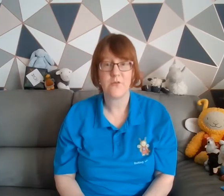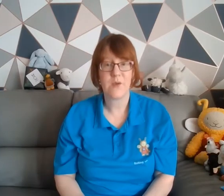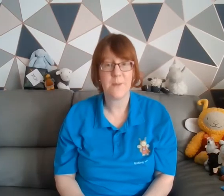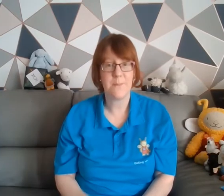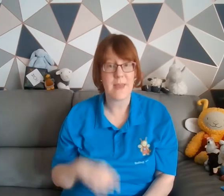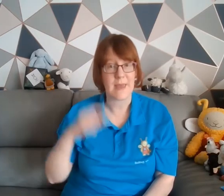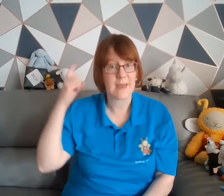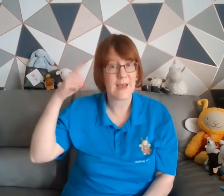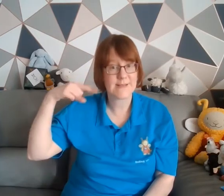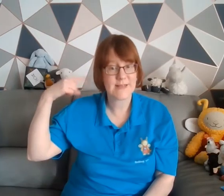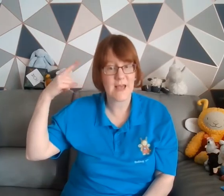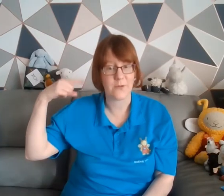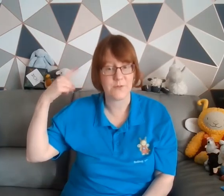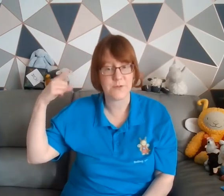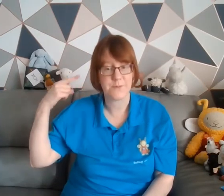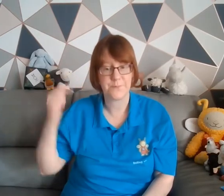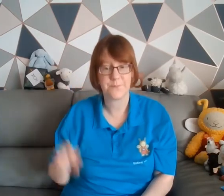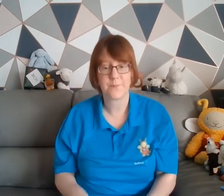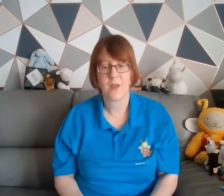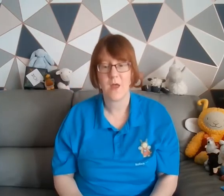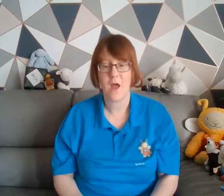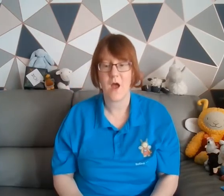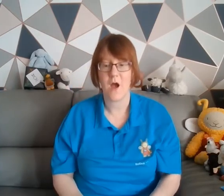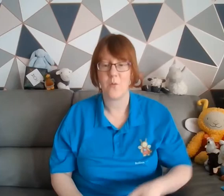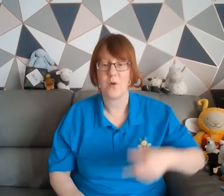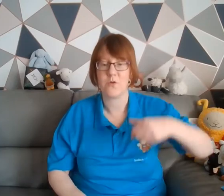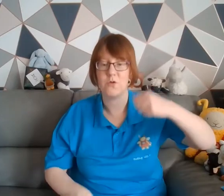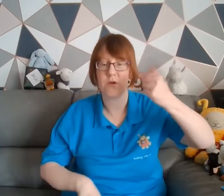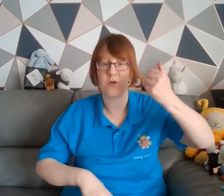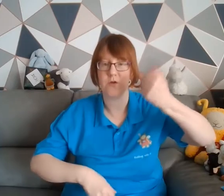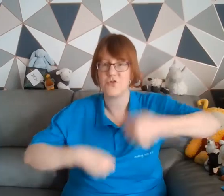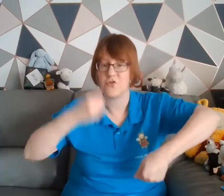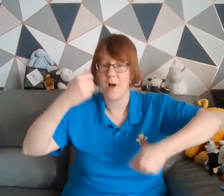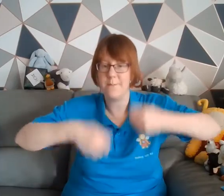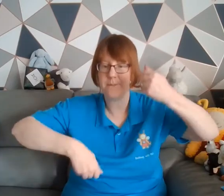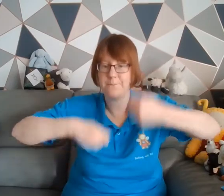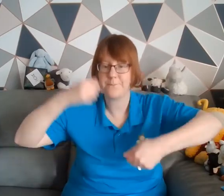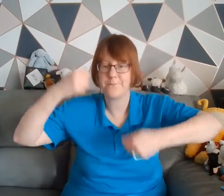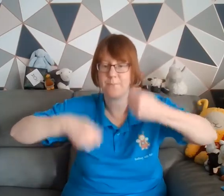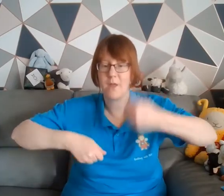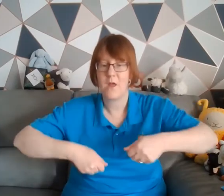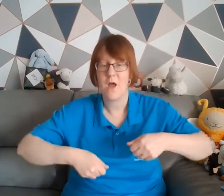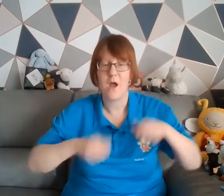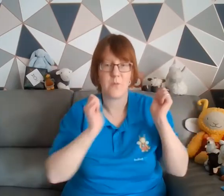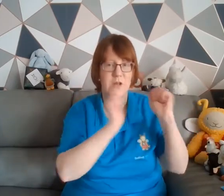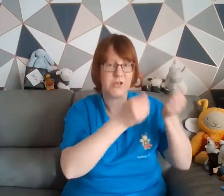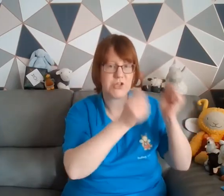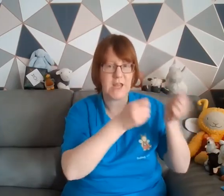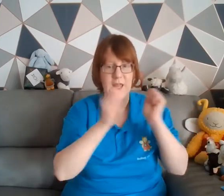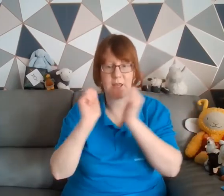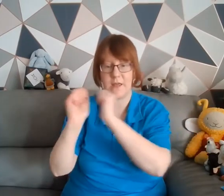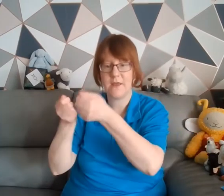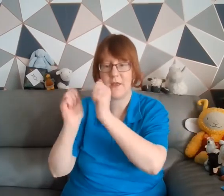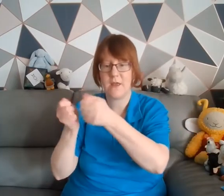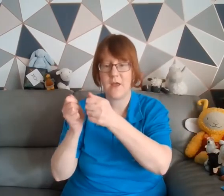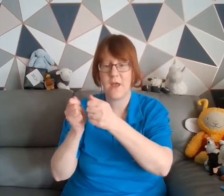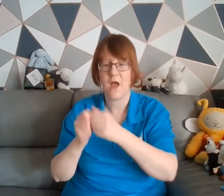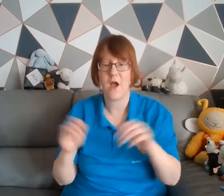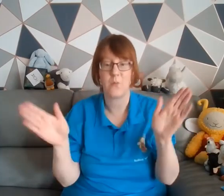we can make a sound. And we're going to drum, and we're going to shake, we're